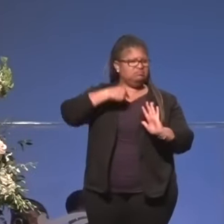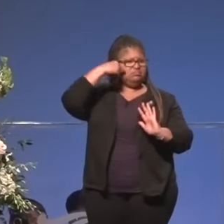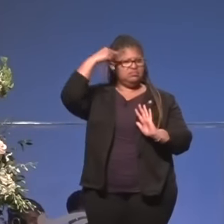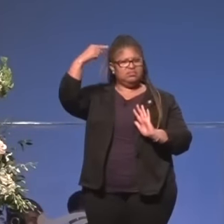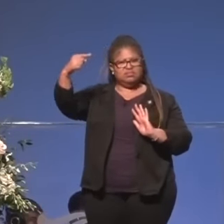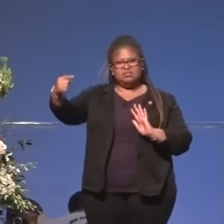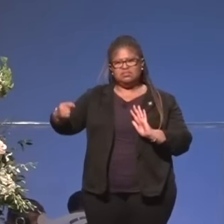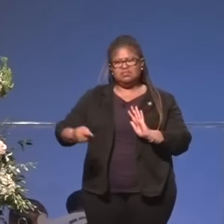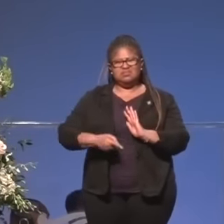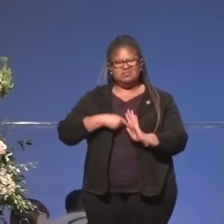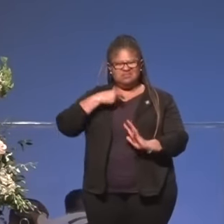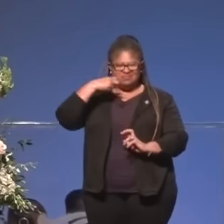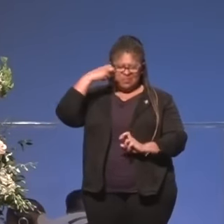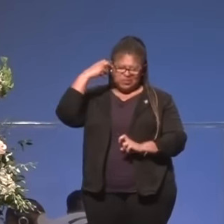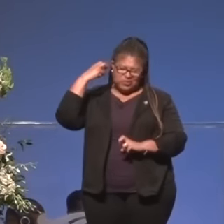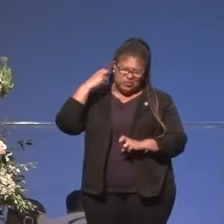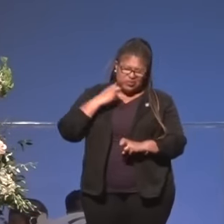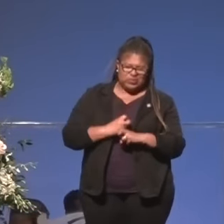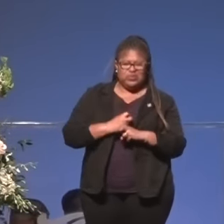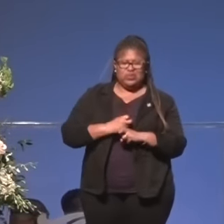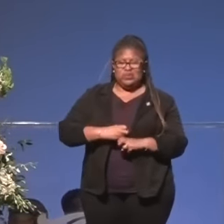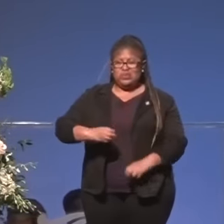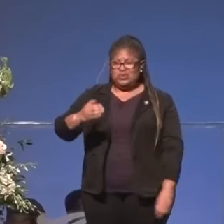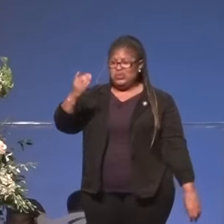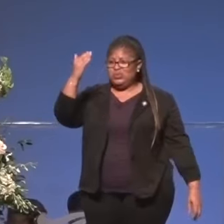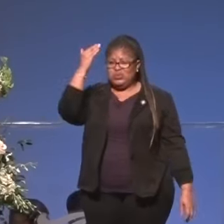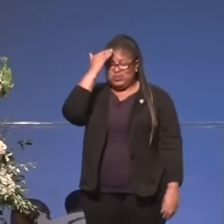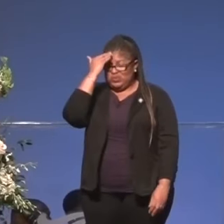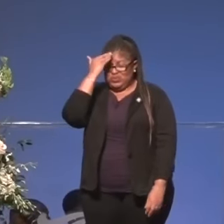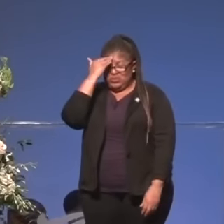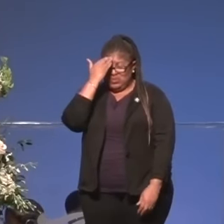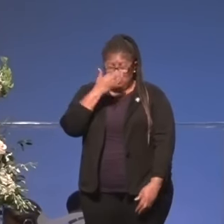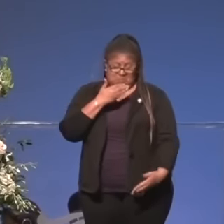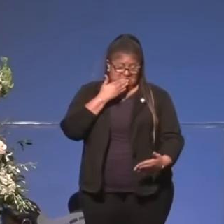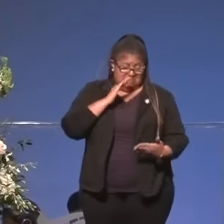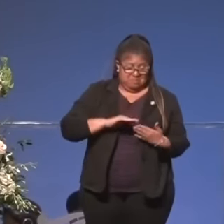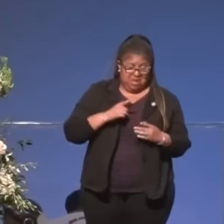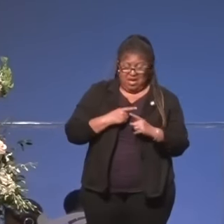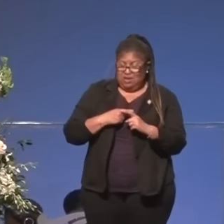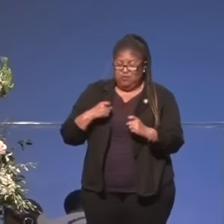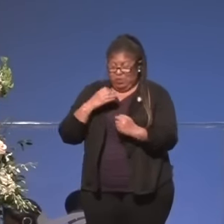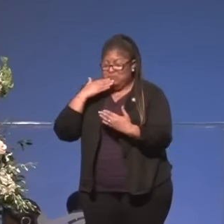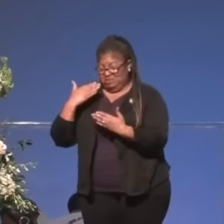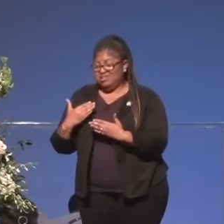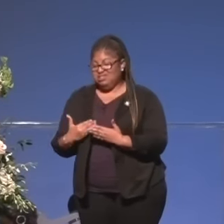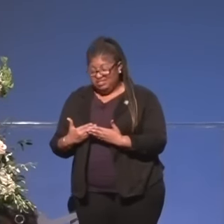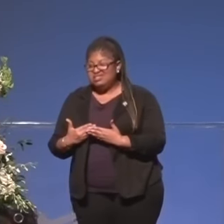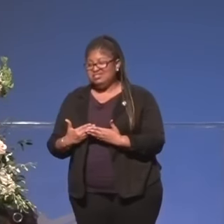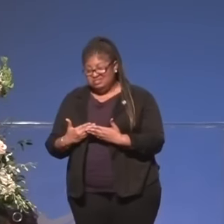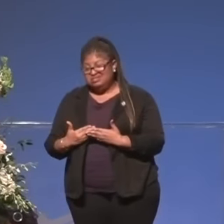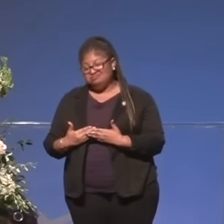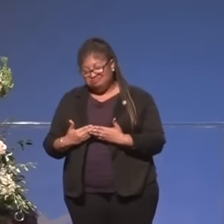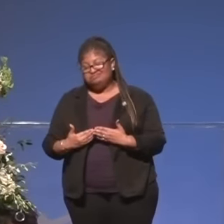and sometimes it's hard to tell the night from day.